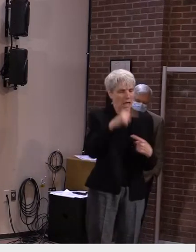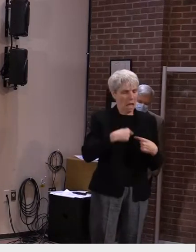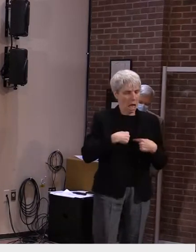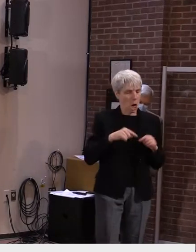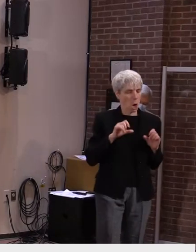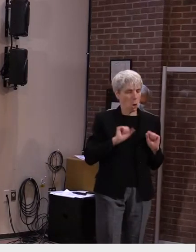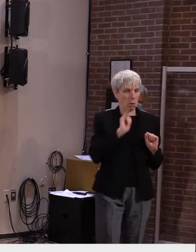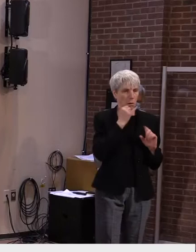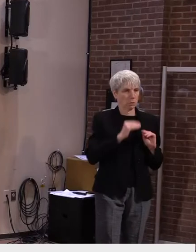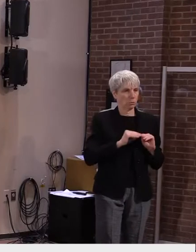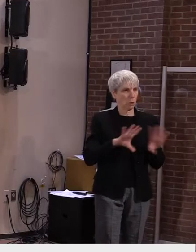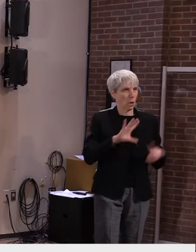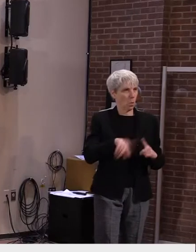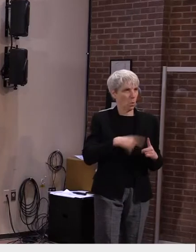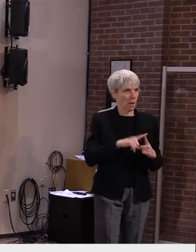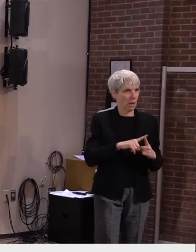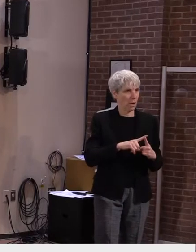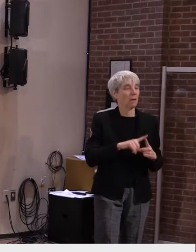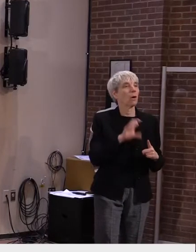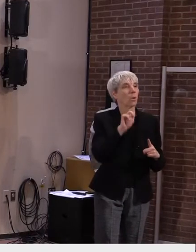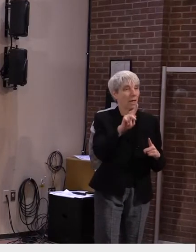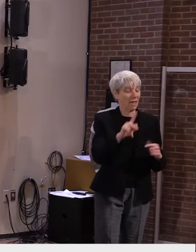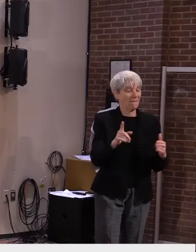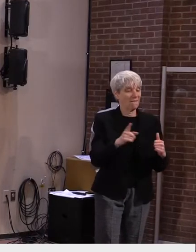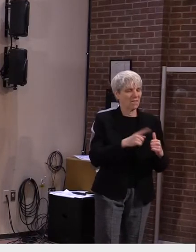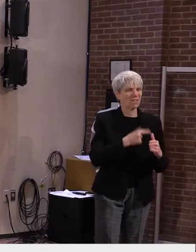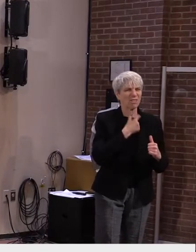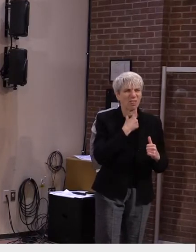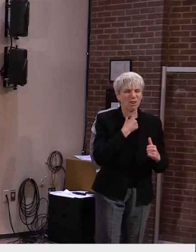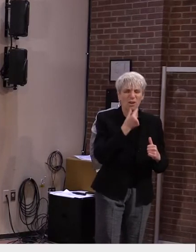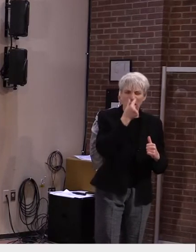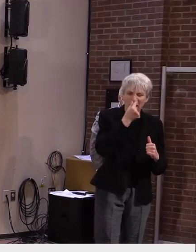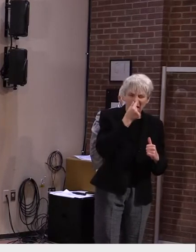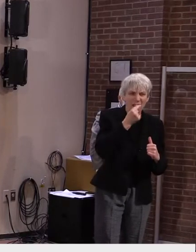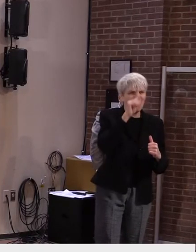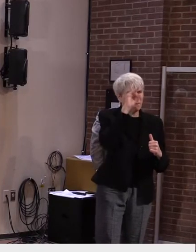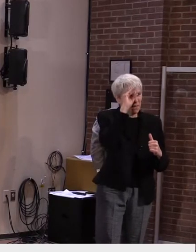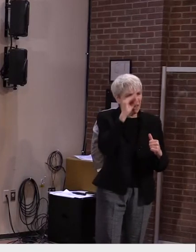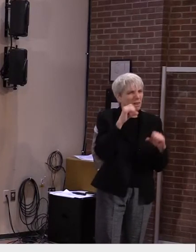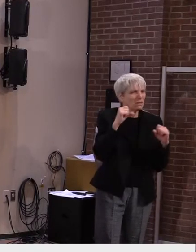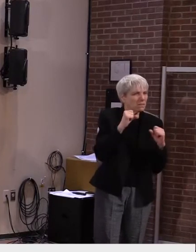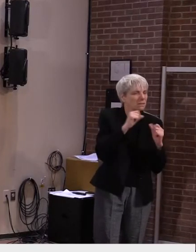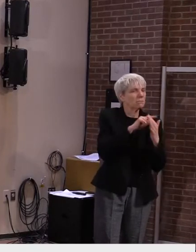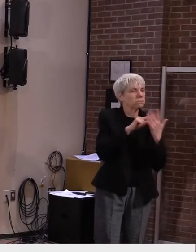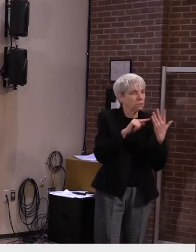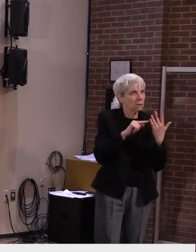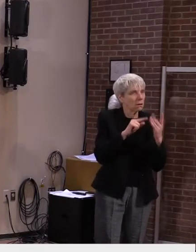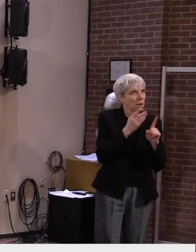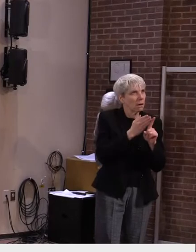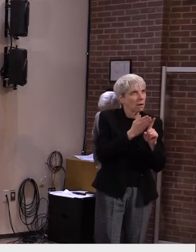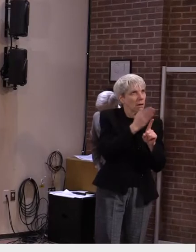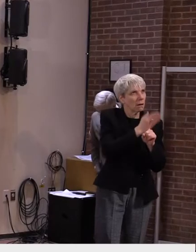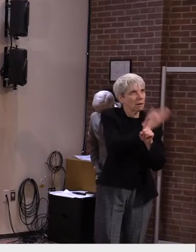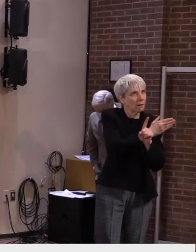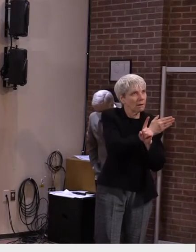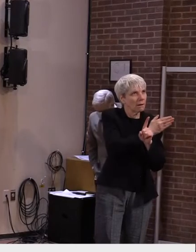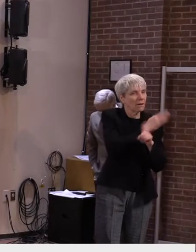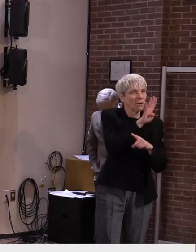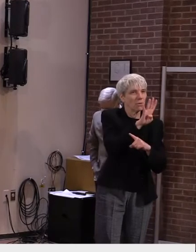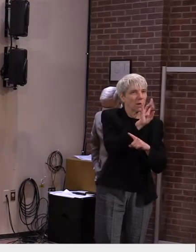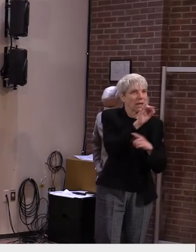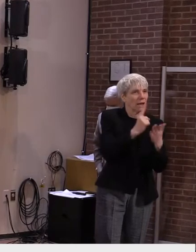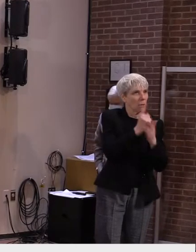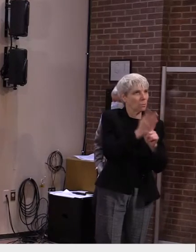period. This will be 48 hours before your symptoms began, or if you don't have any